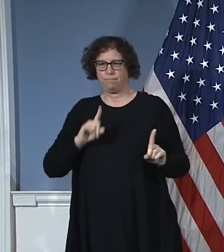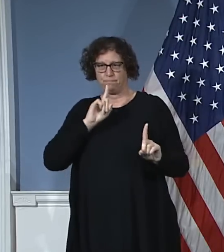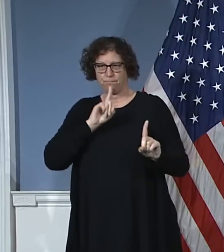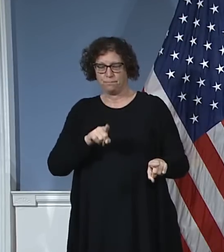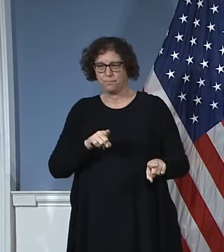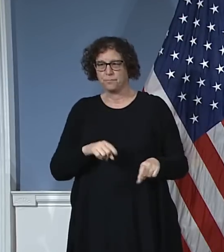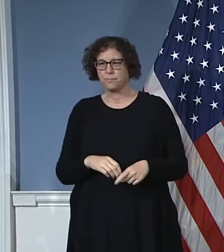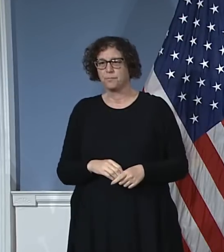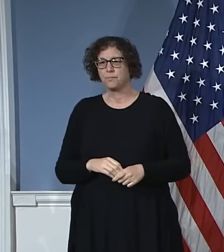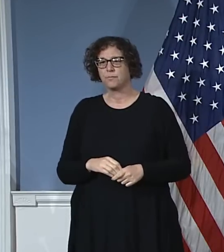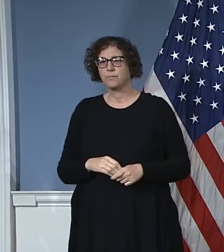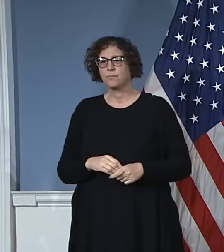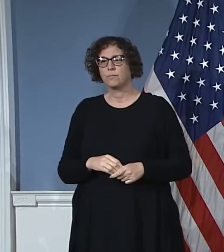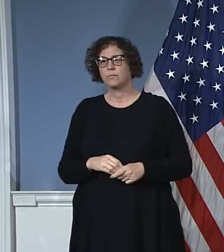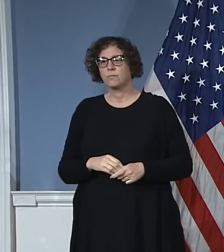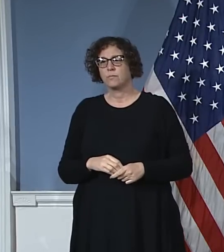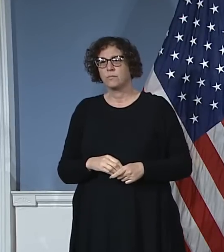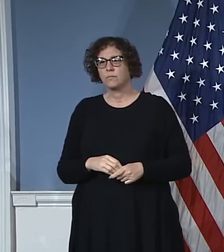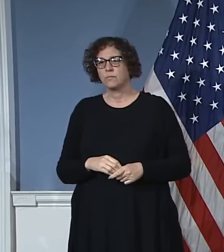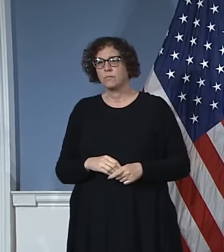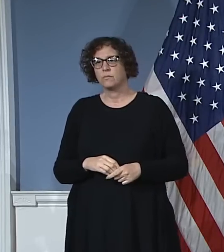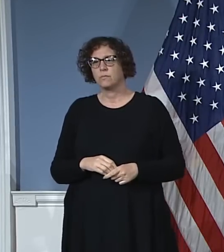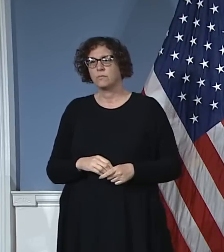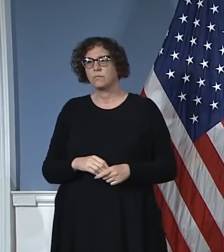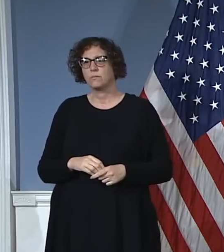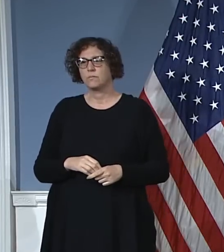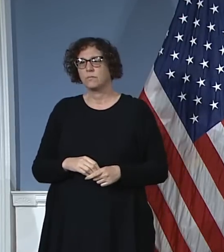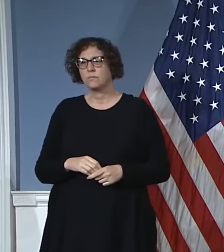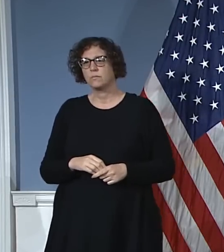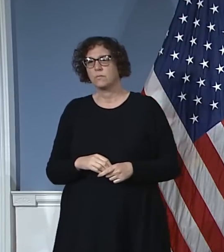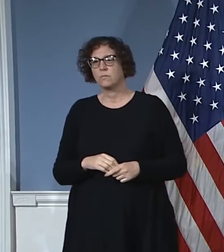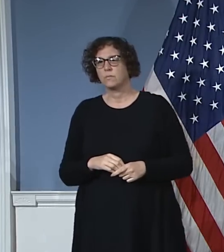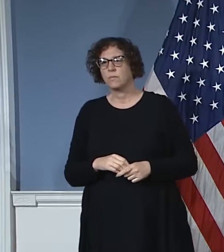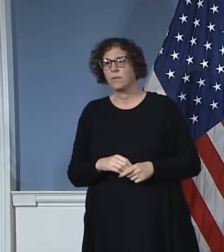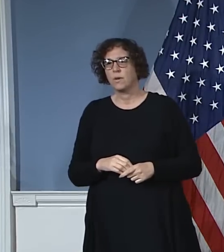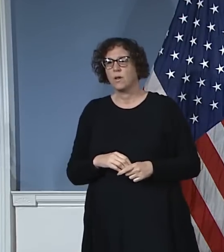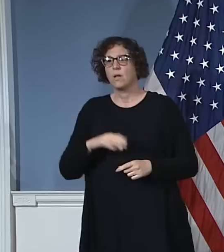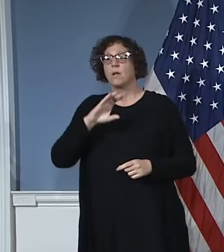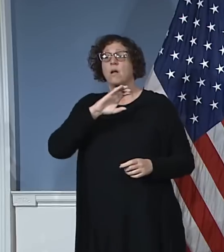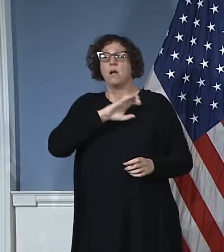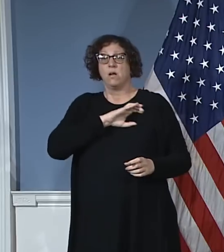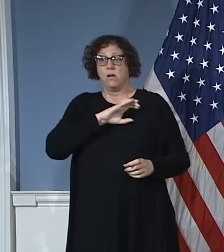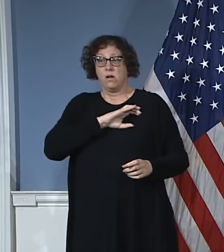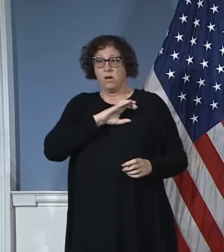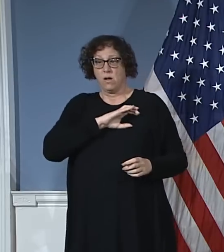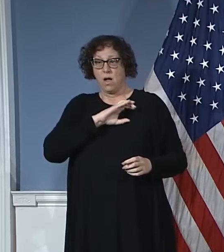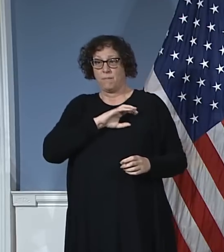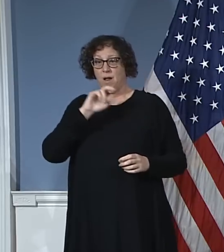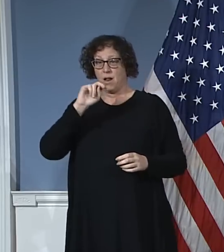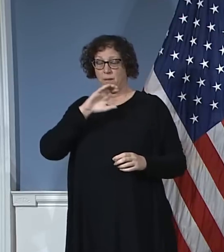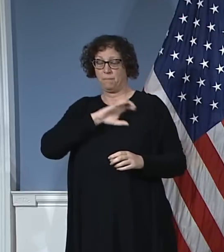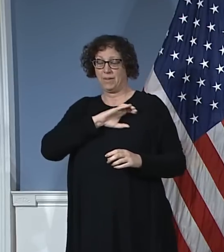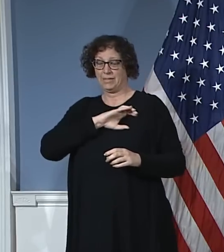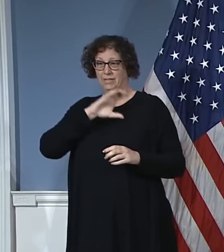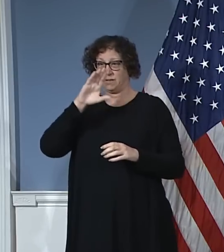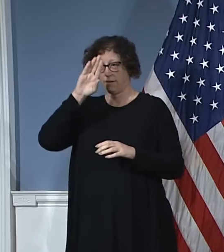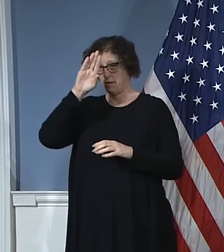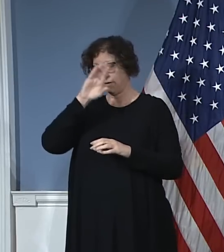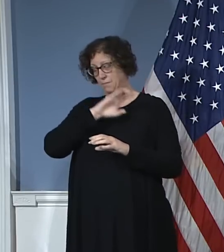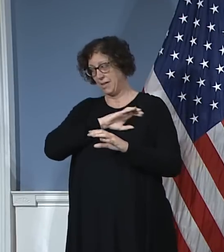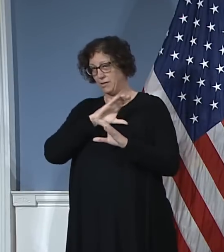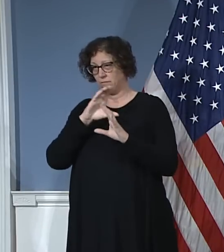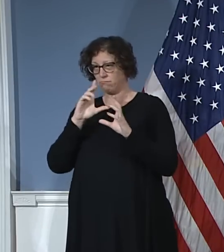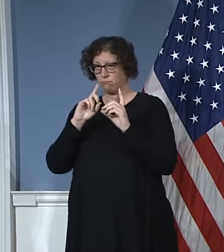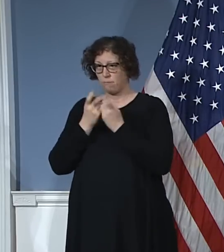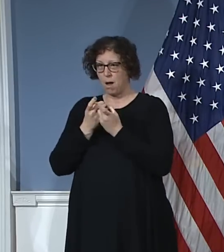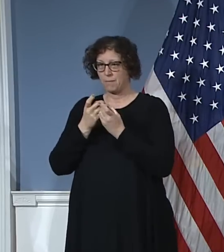NYPD, every single day, and I would say this about parks enforcement, and, you know, depending on how this plays out, we could easily get other agencies